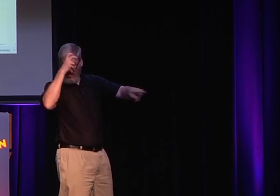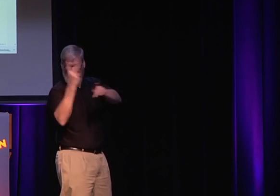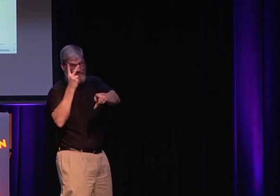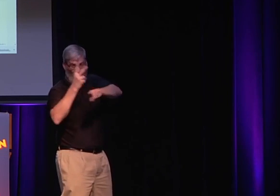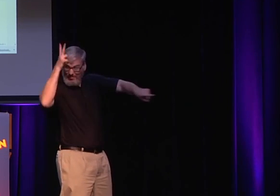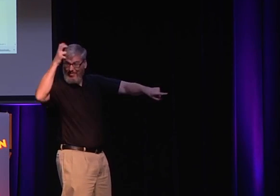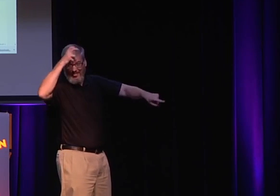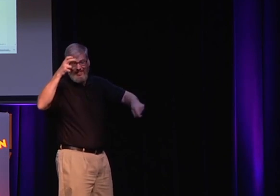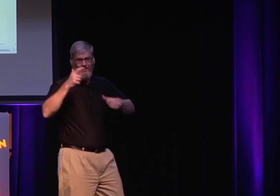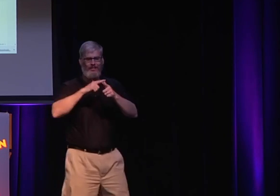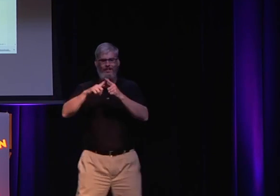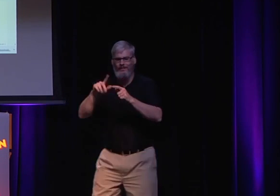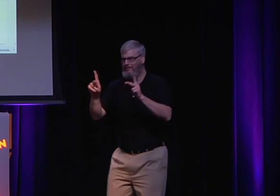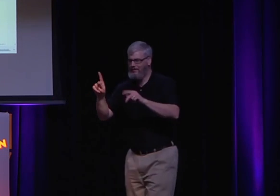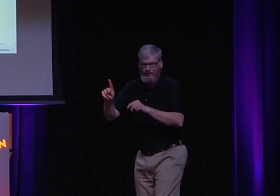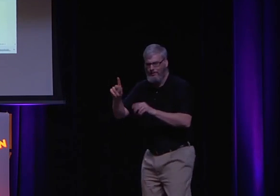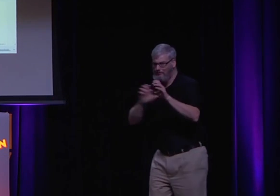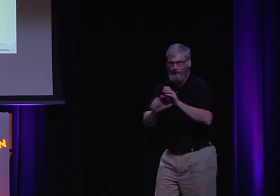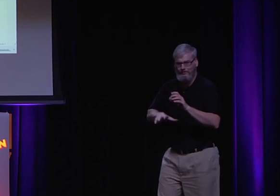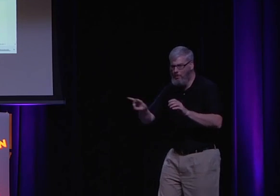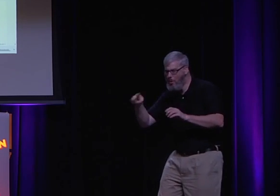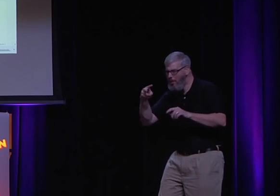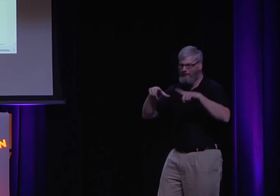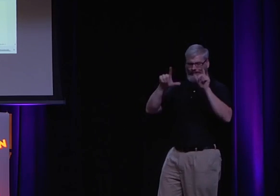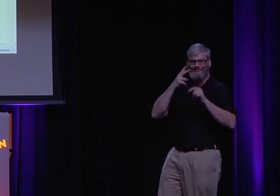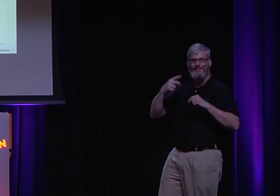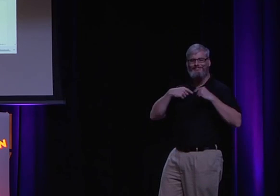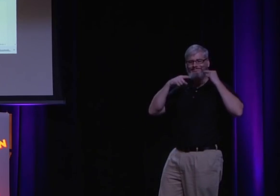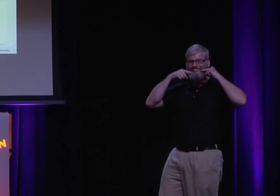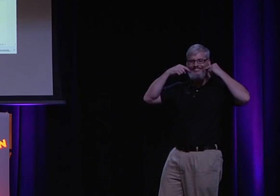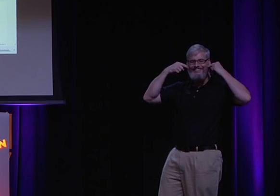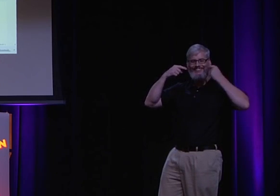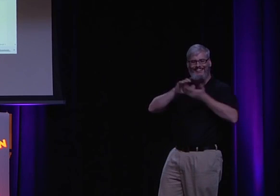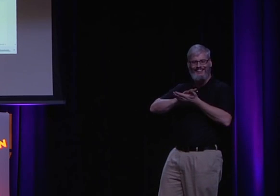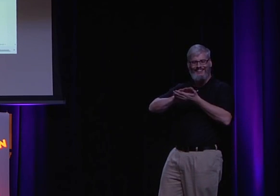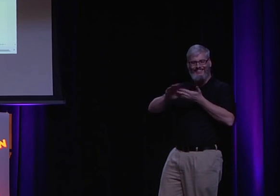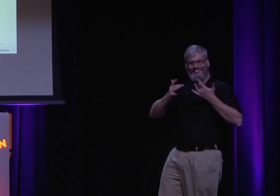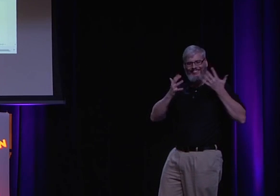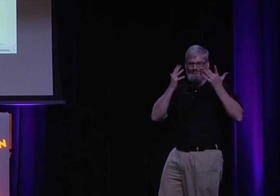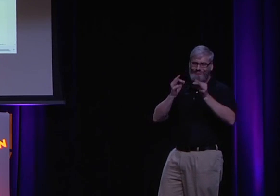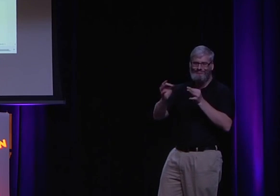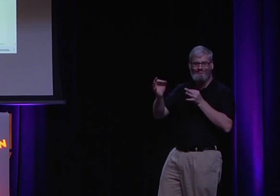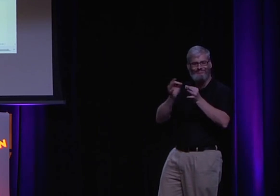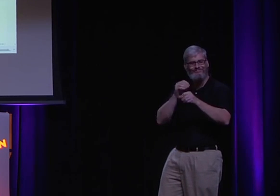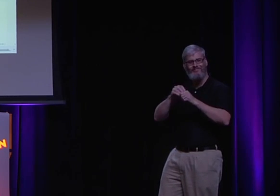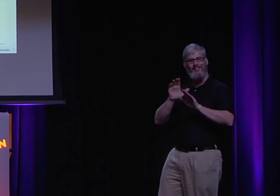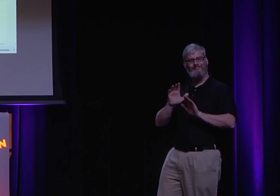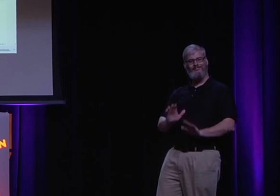And a lot of times the reaction I get is they say, well, he's the devil. That's what's happening. But